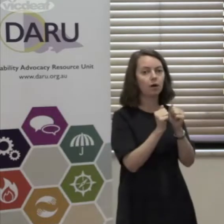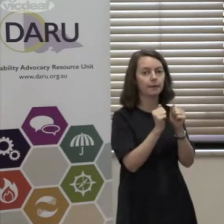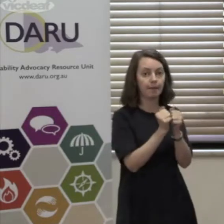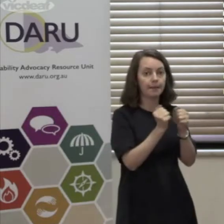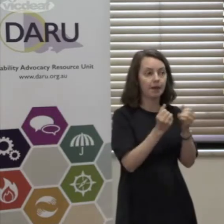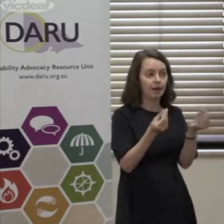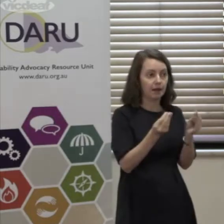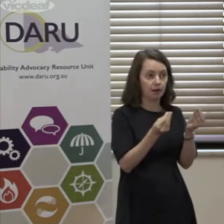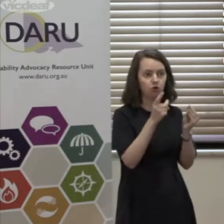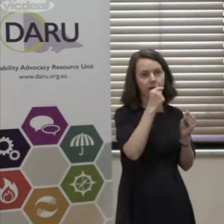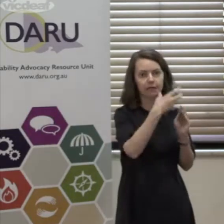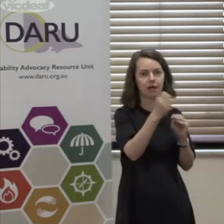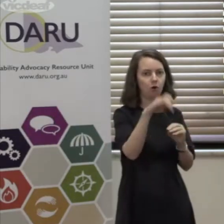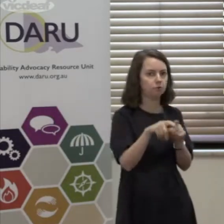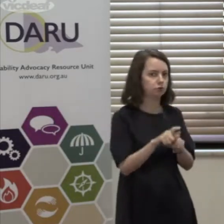these.